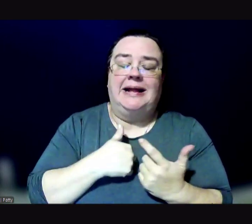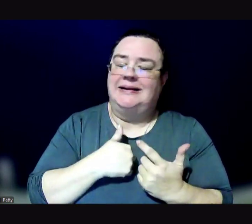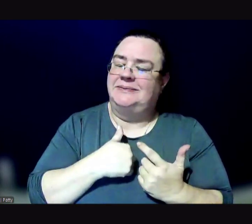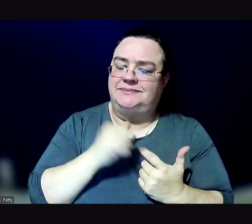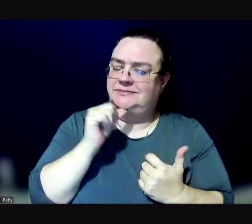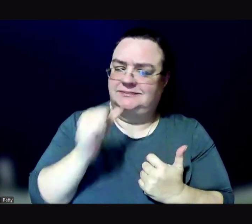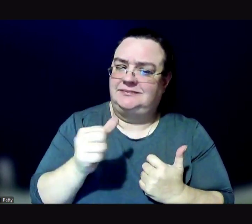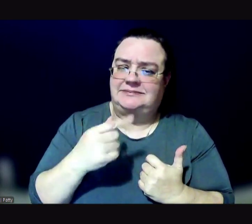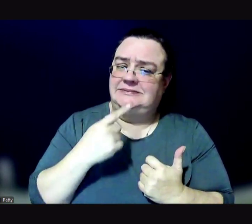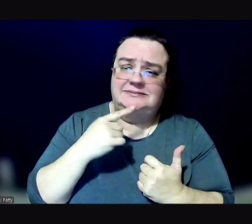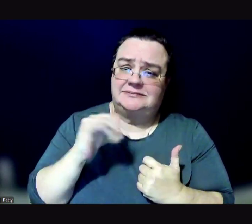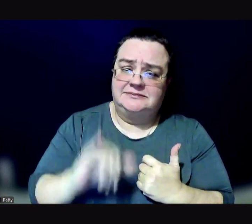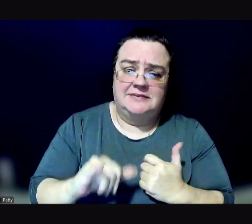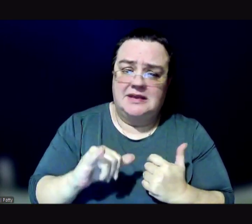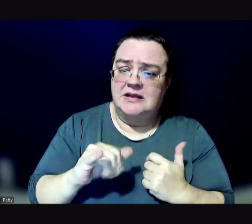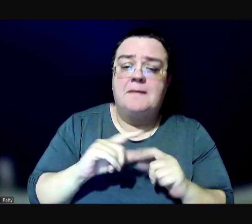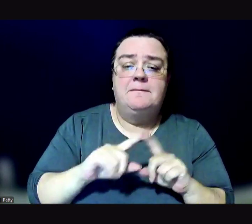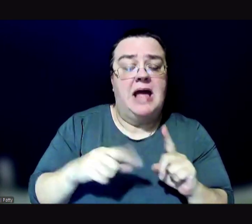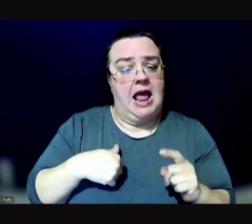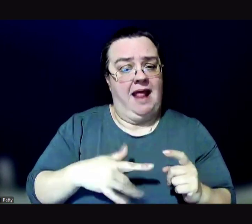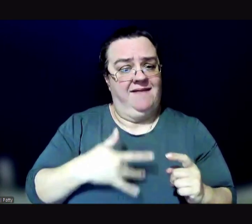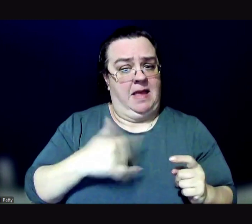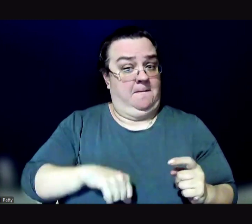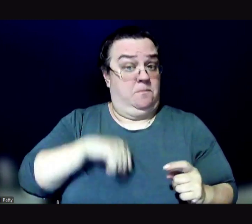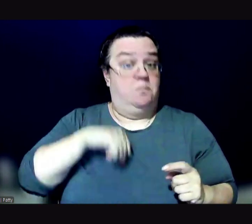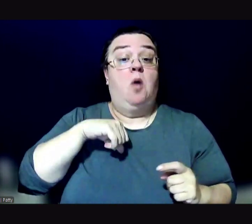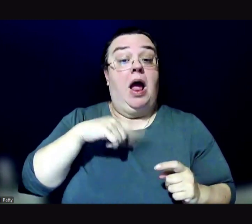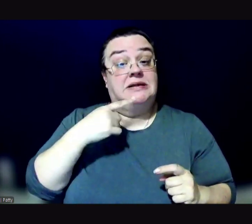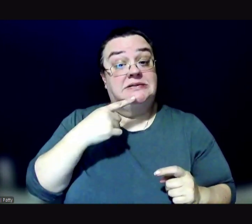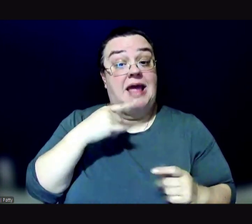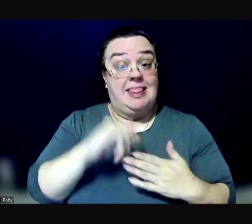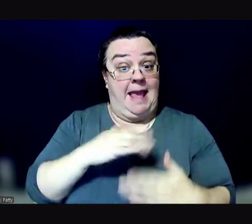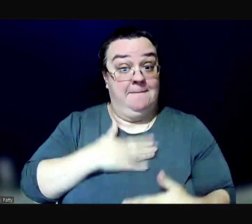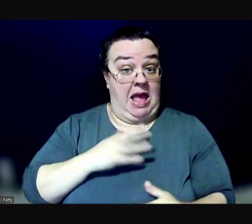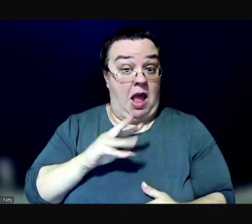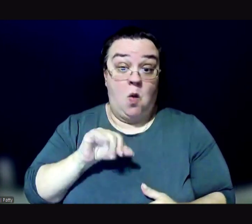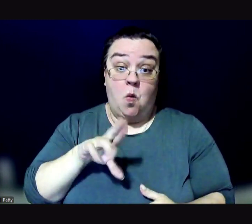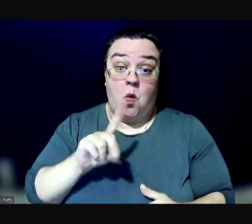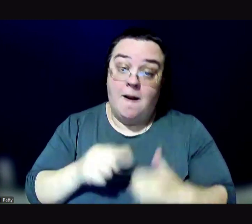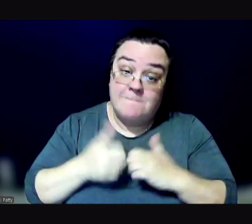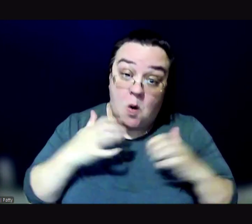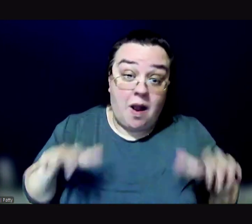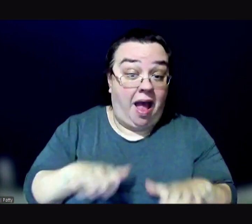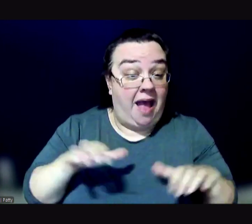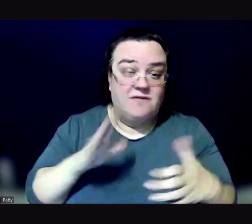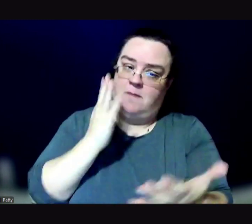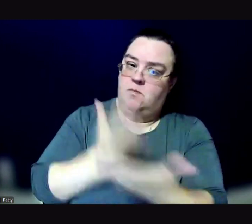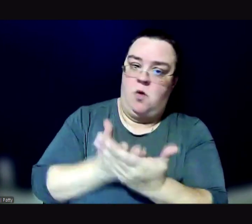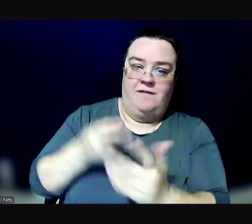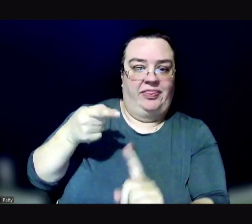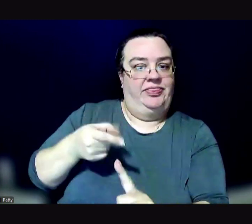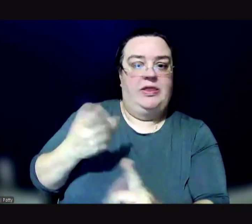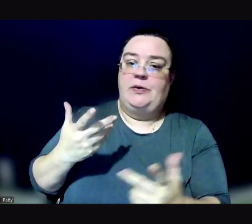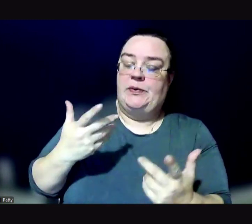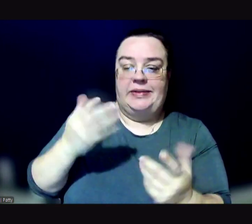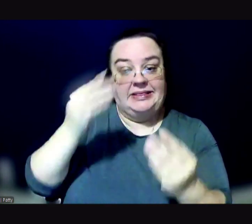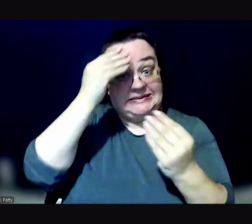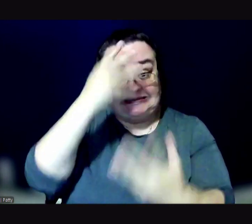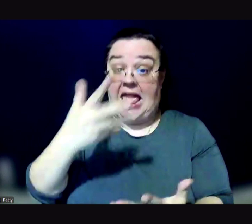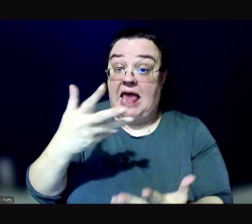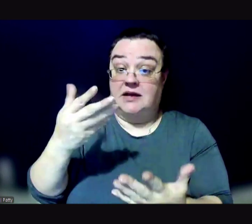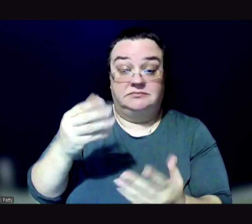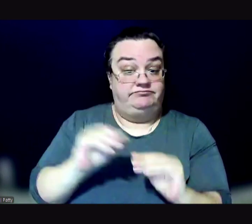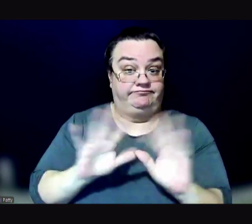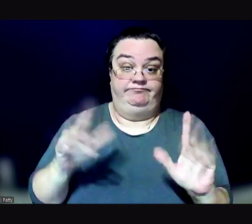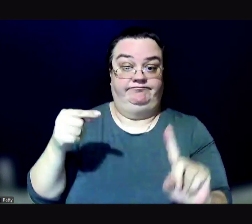take pride in saying that my ward is the most active ward. The proof is in the pudding. The data says that. And that